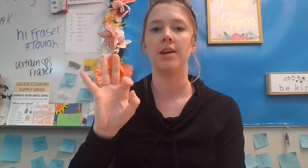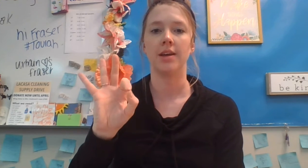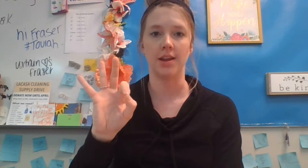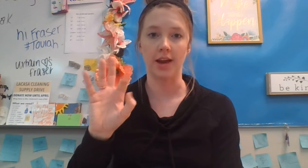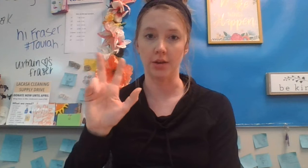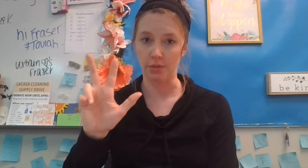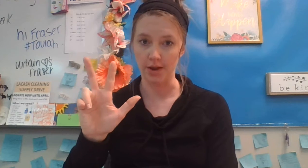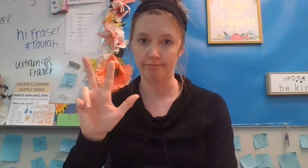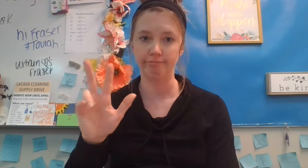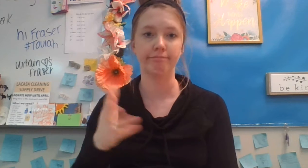8593.